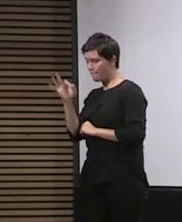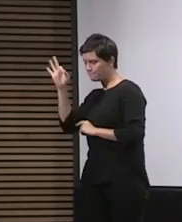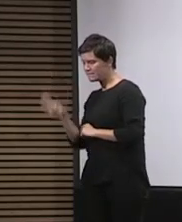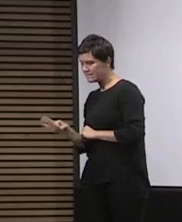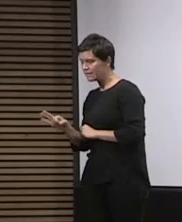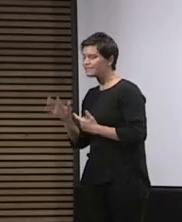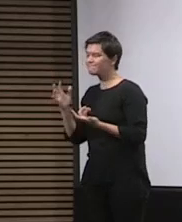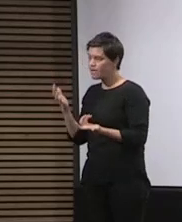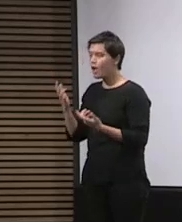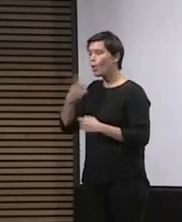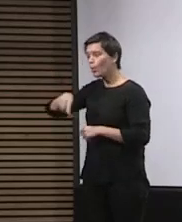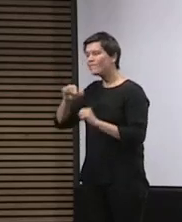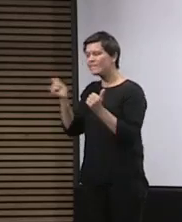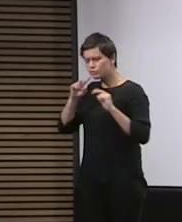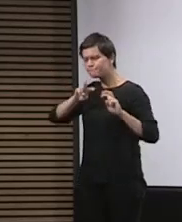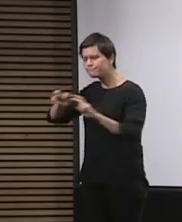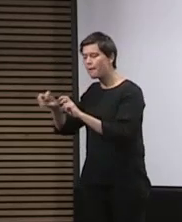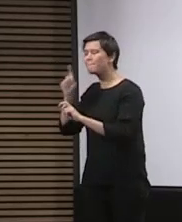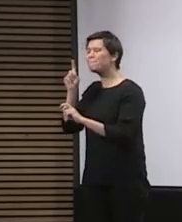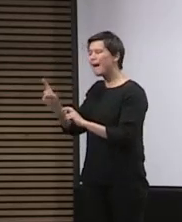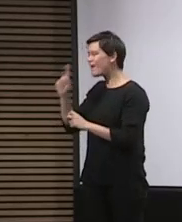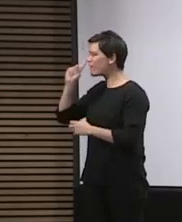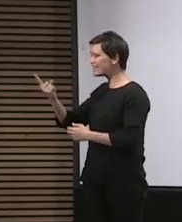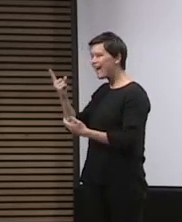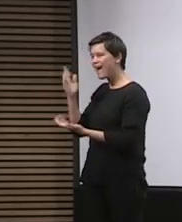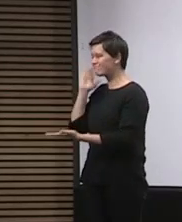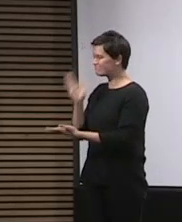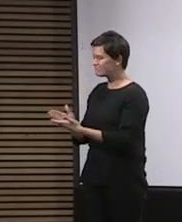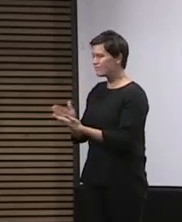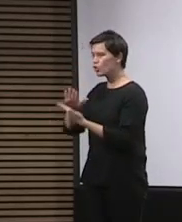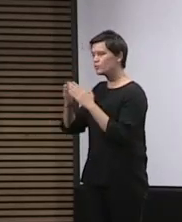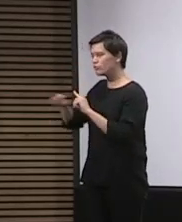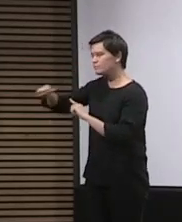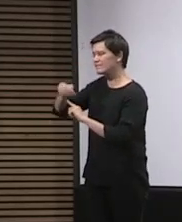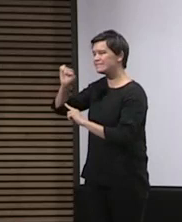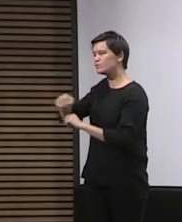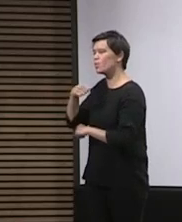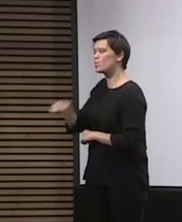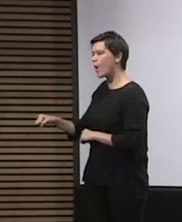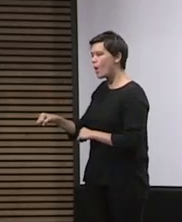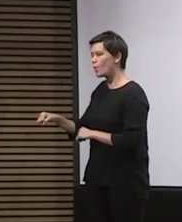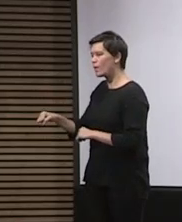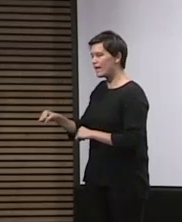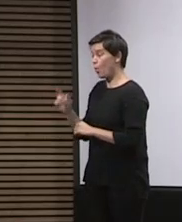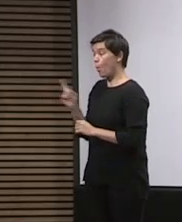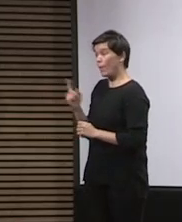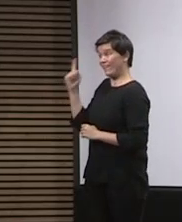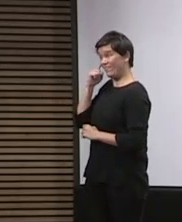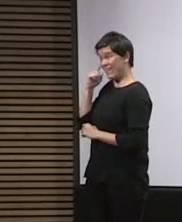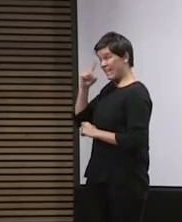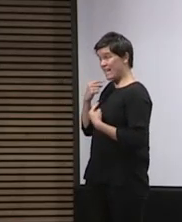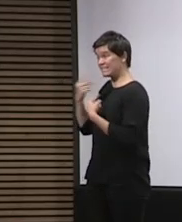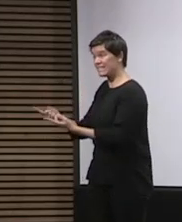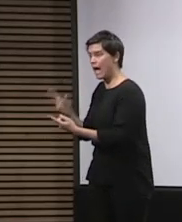because there are some information we still don't have on those cases. It's what we can determine at the moment. Yes, by increasing